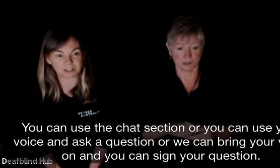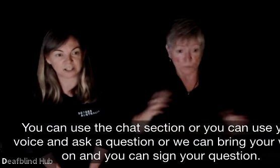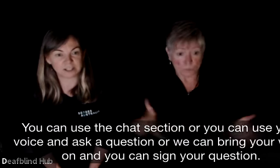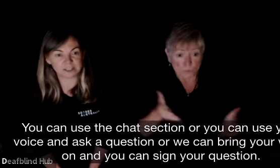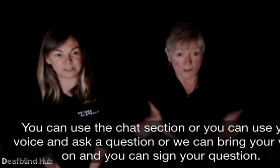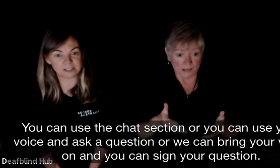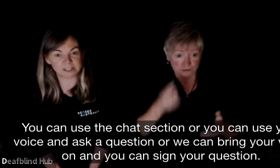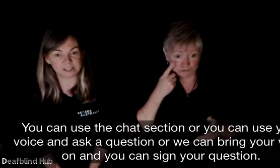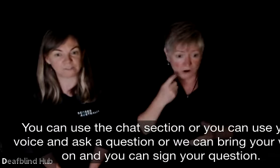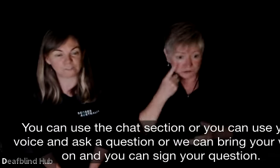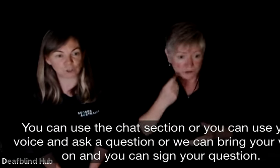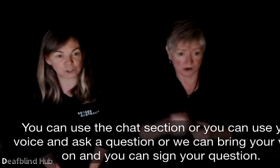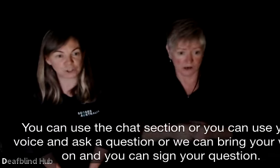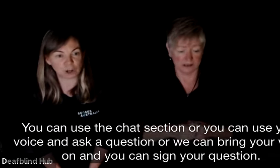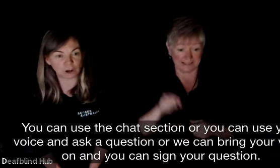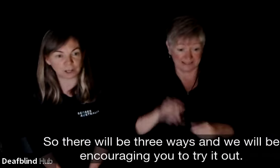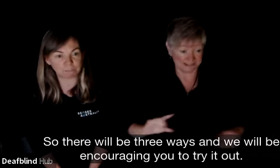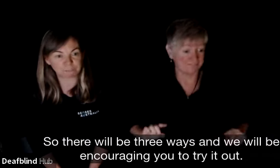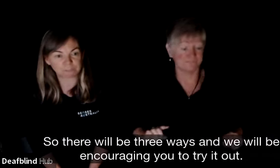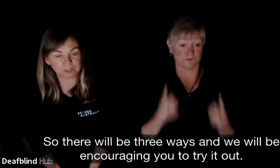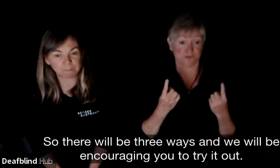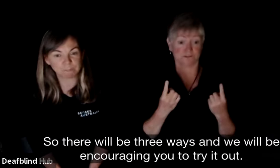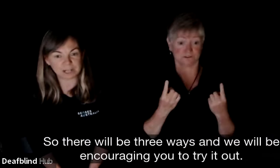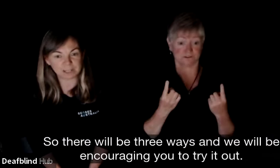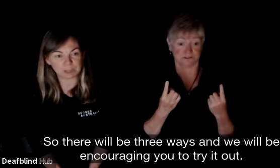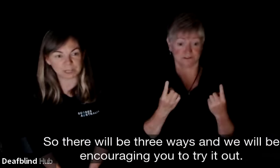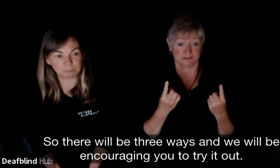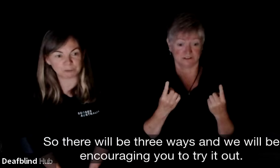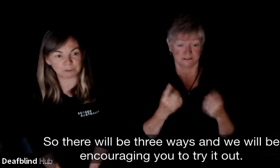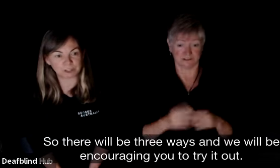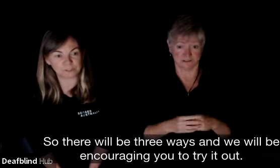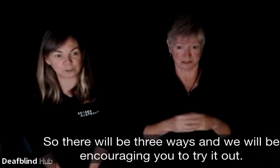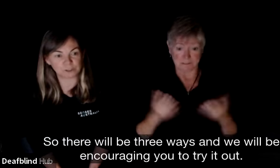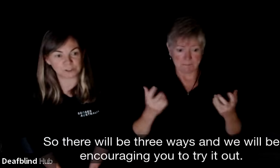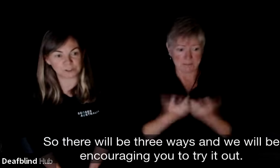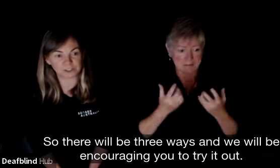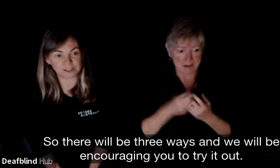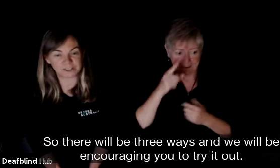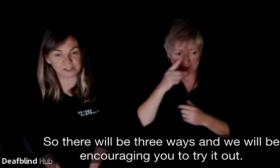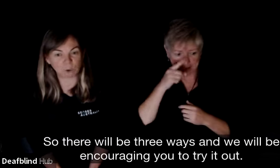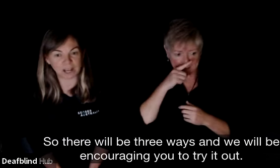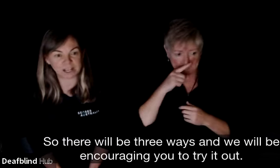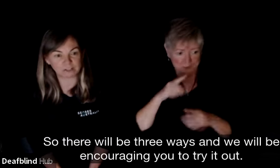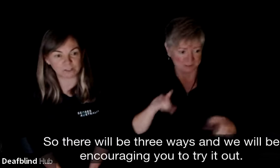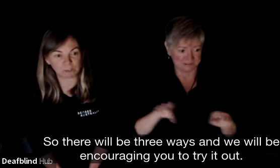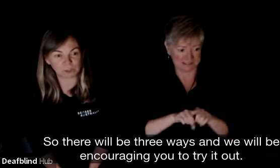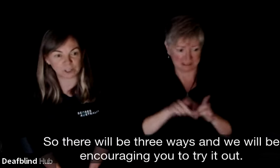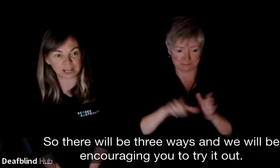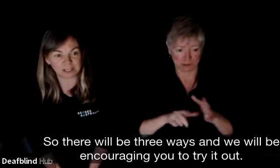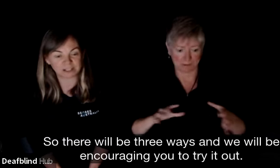out. This is the first time many people have used this way